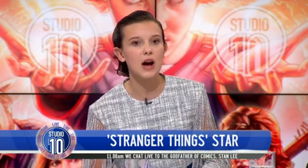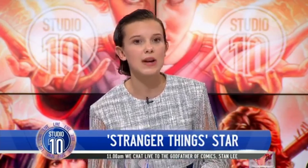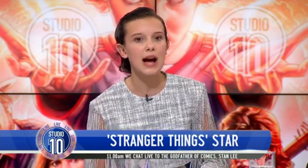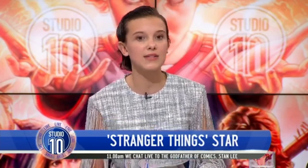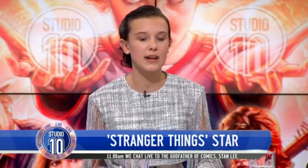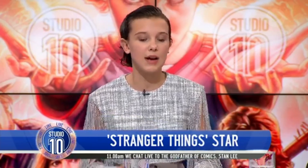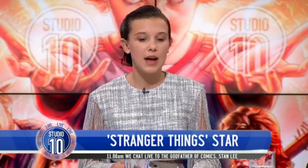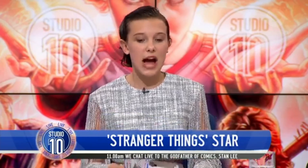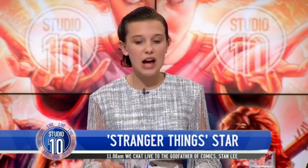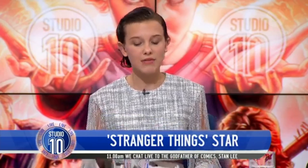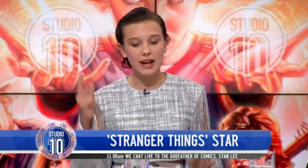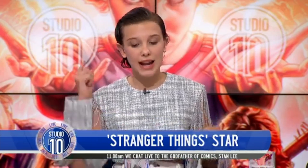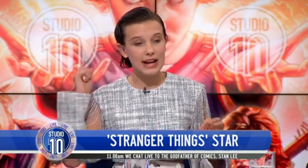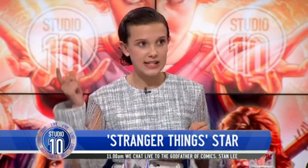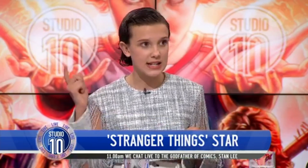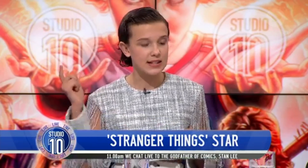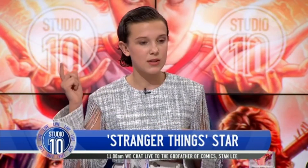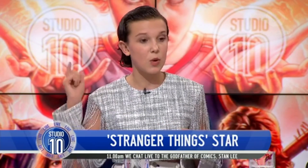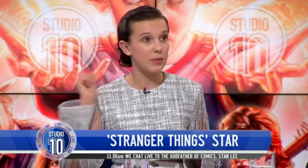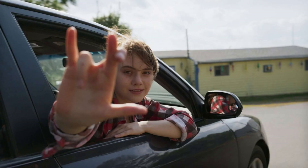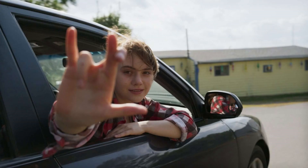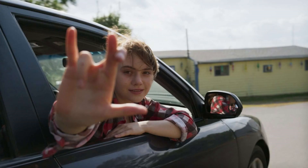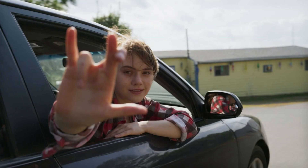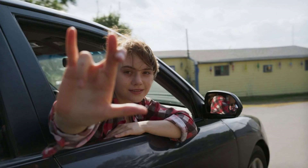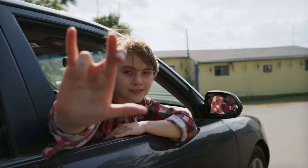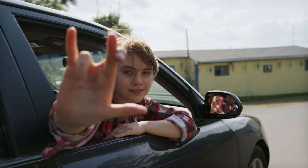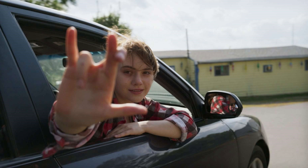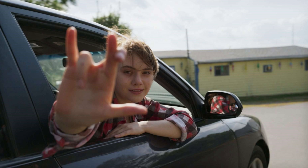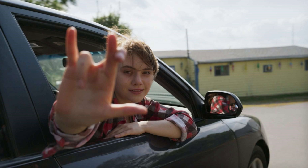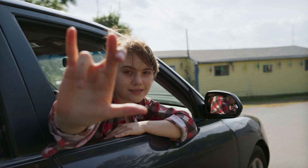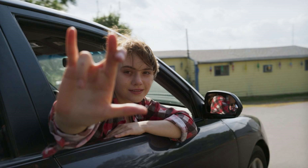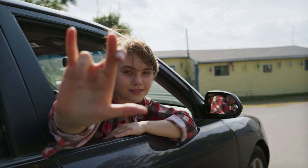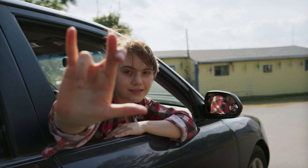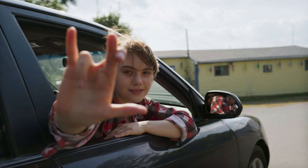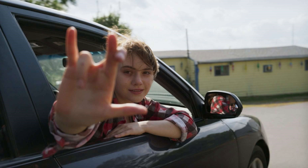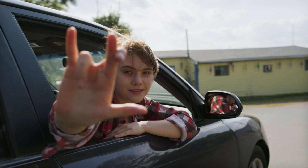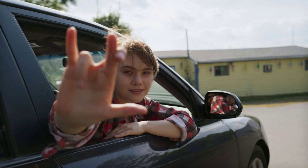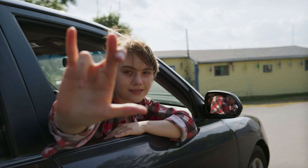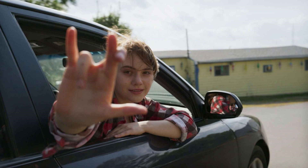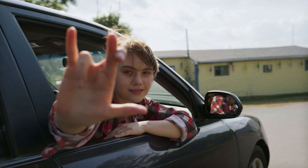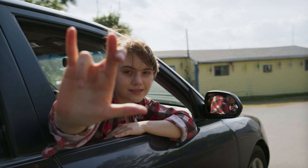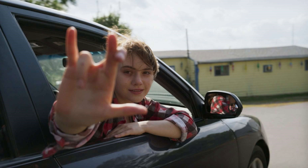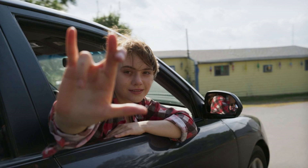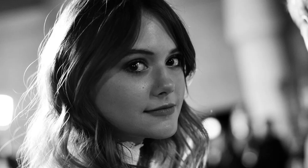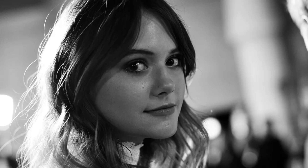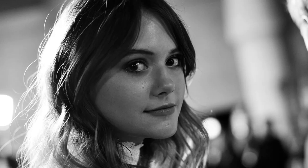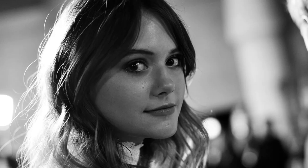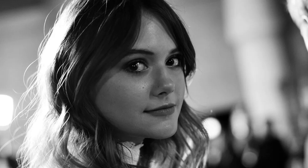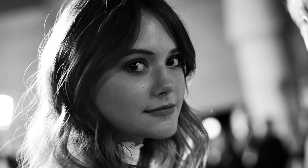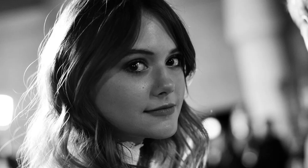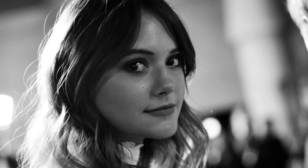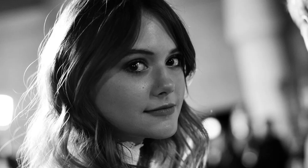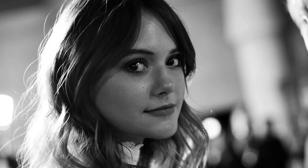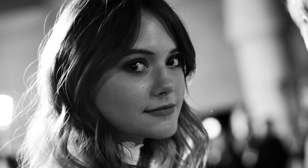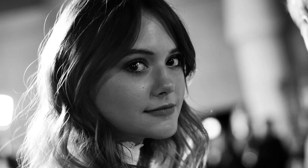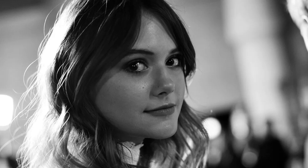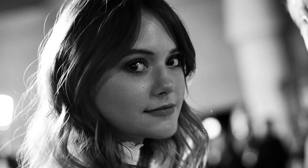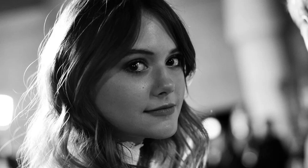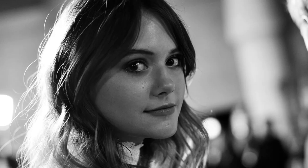of 10 points cool. Emilia Jones. For her role in Coda, a movie about a hearing child of deaf